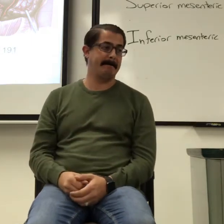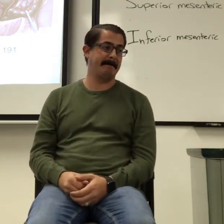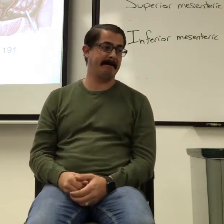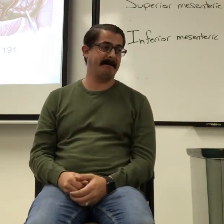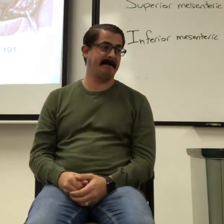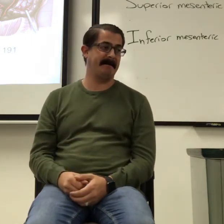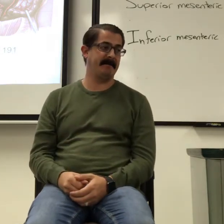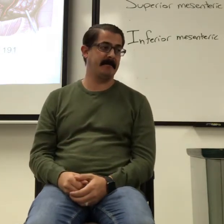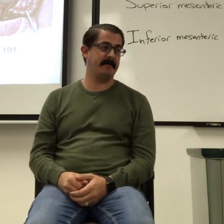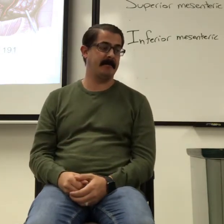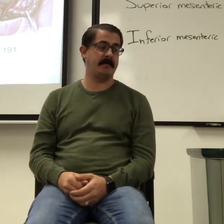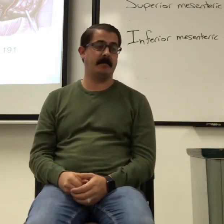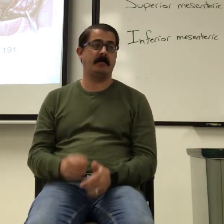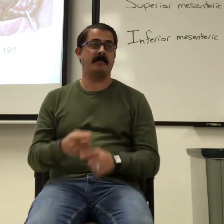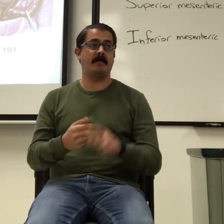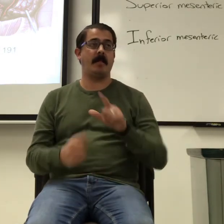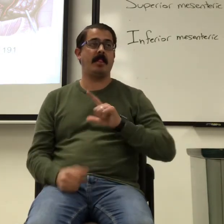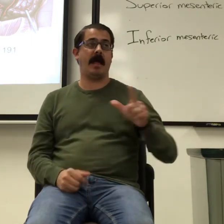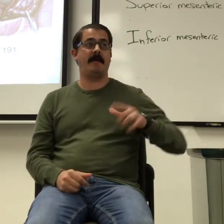left